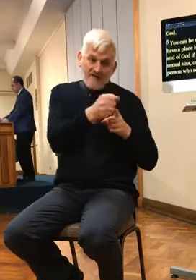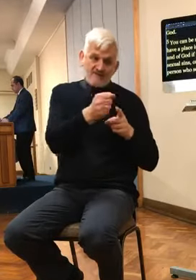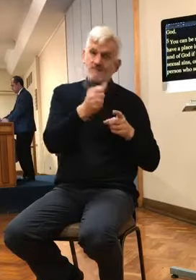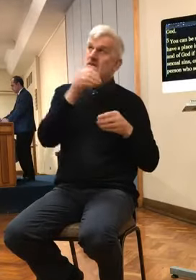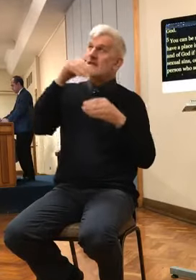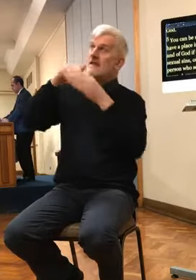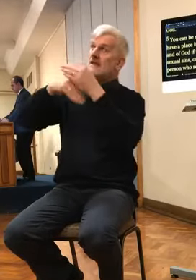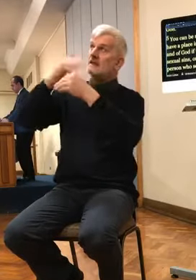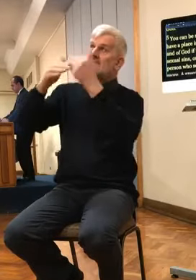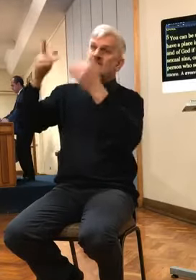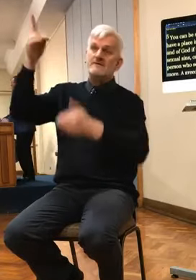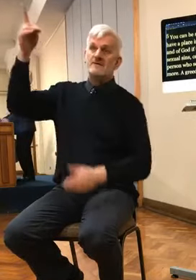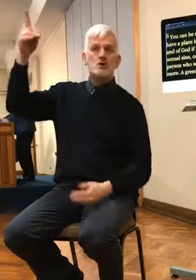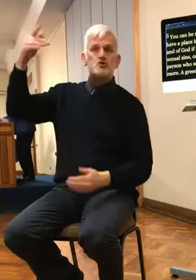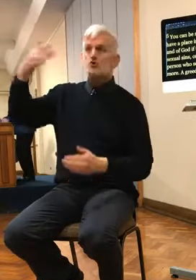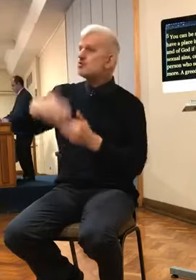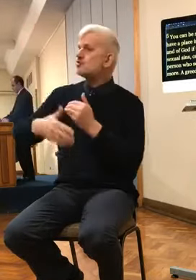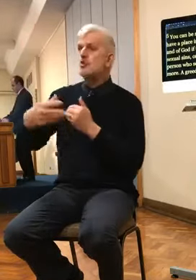God.